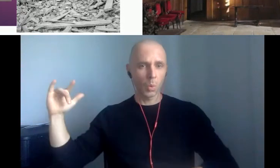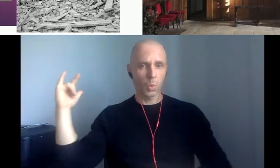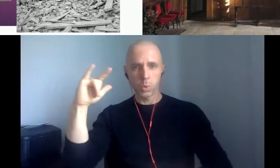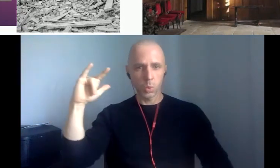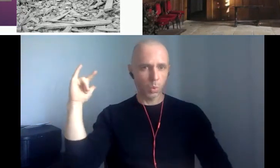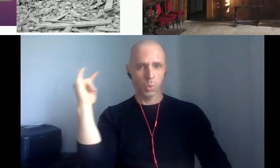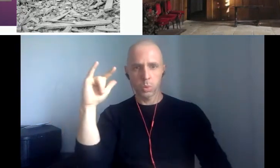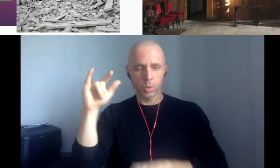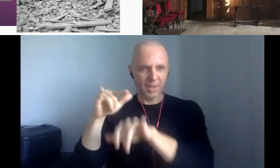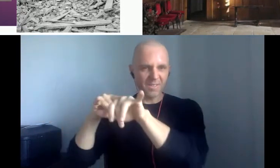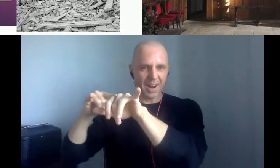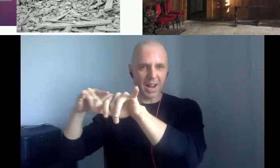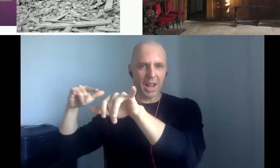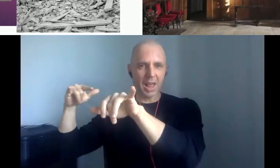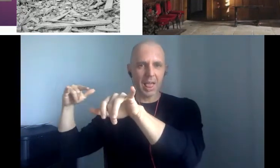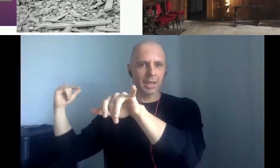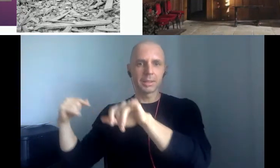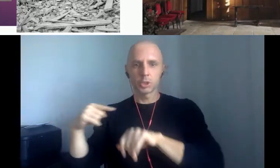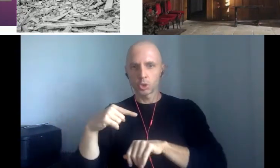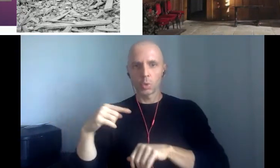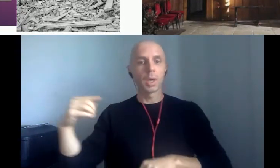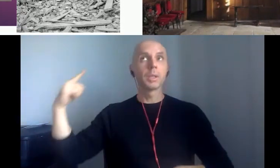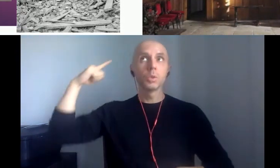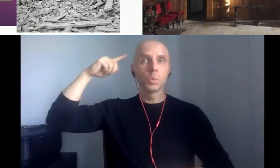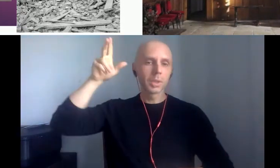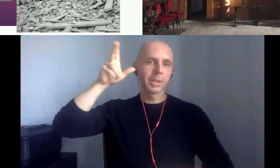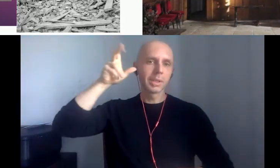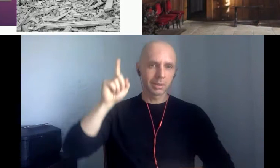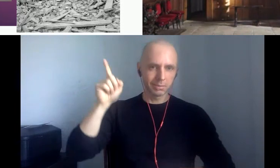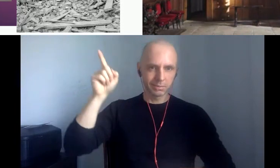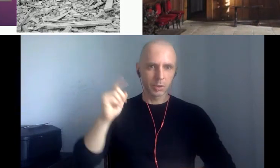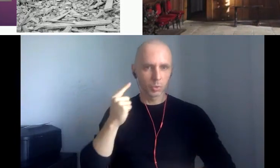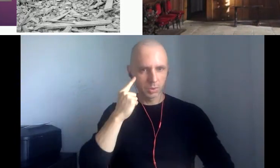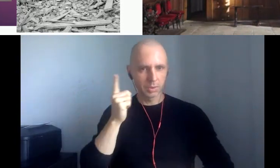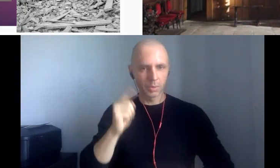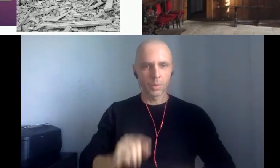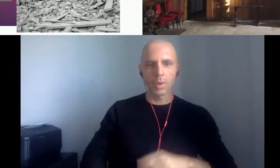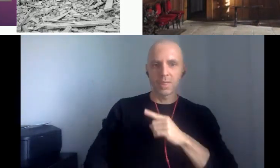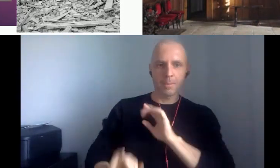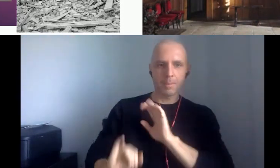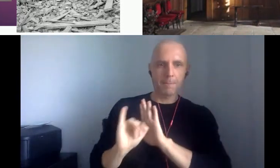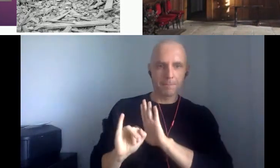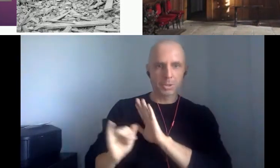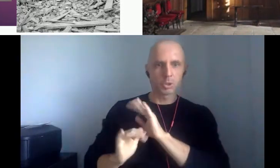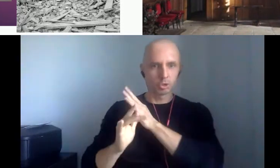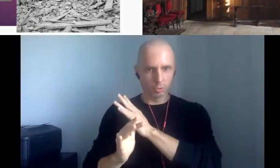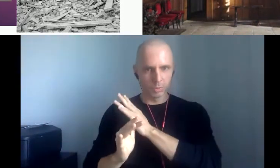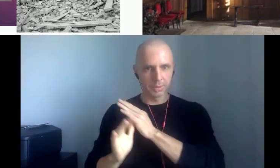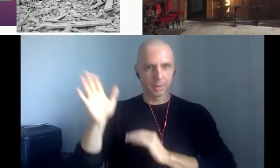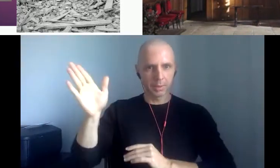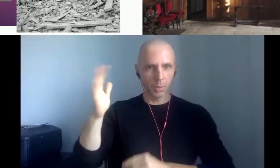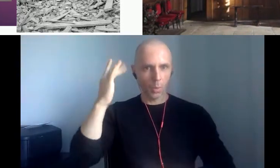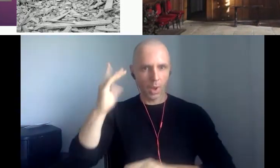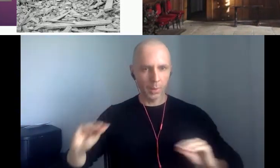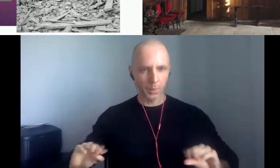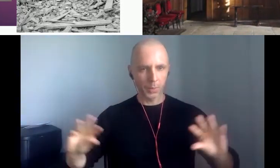their engines overhead. And you could tell it was the Luftwaffe, not the RAF, because the Luftwaffe didn't synchronize their engines.